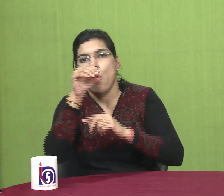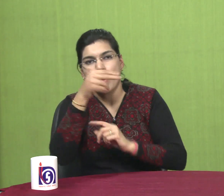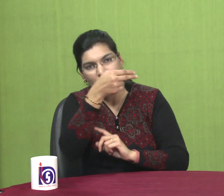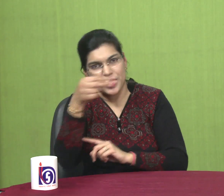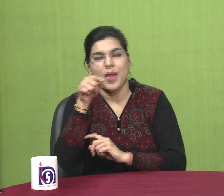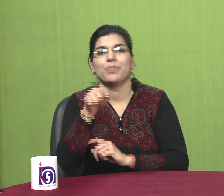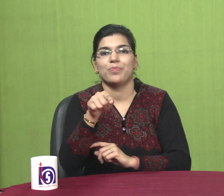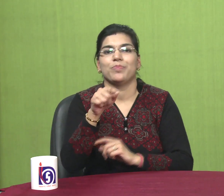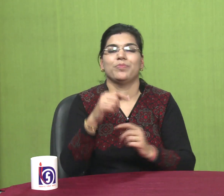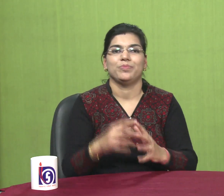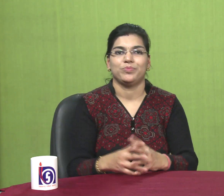you want to search.